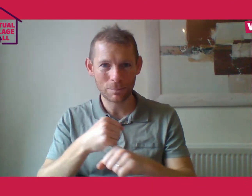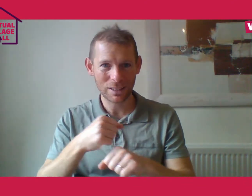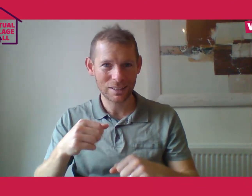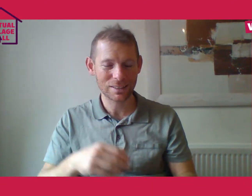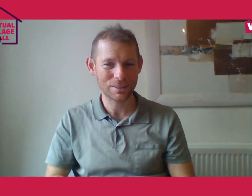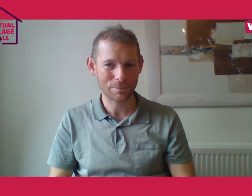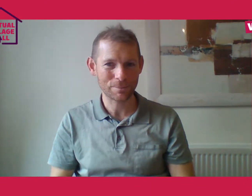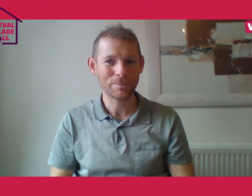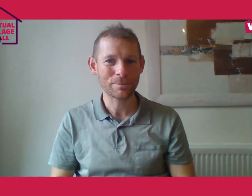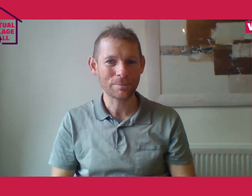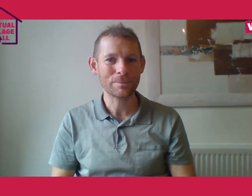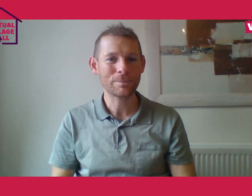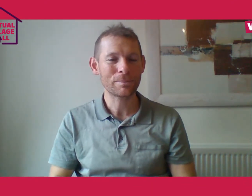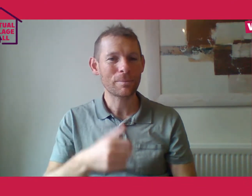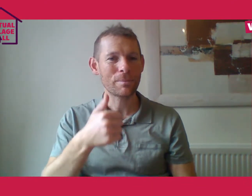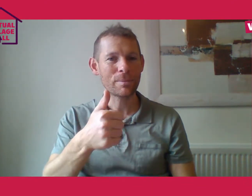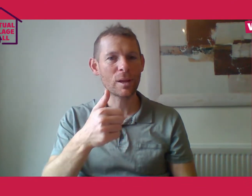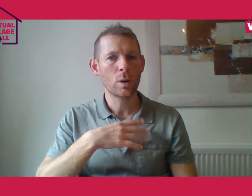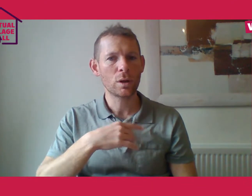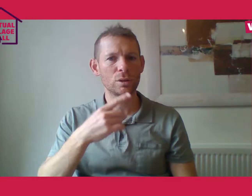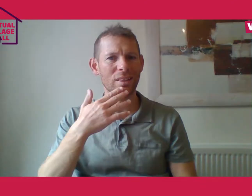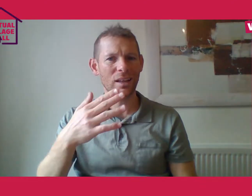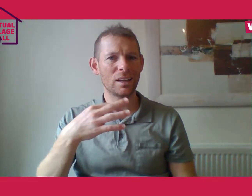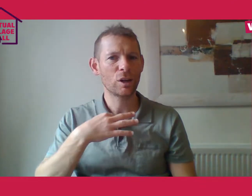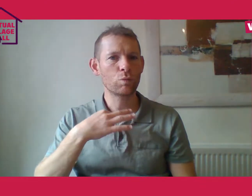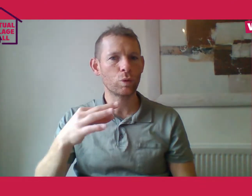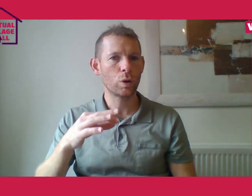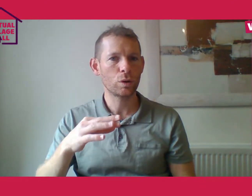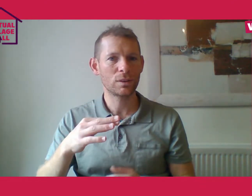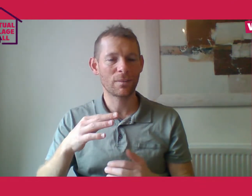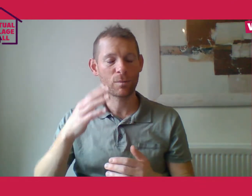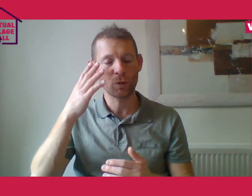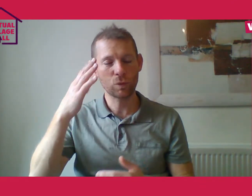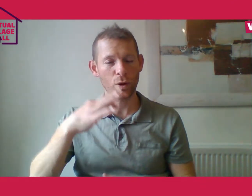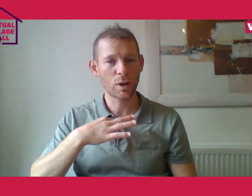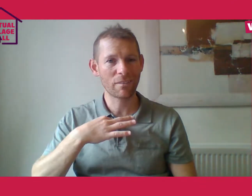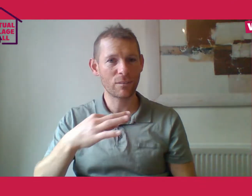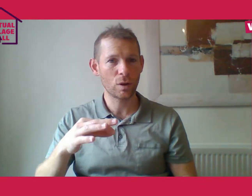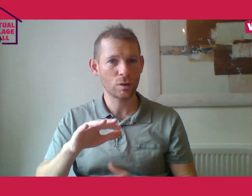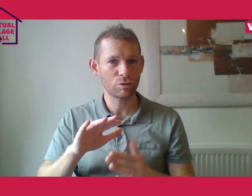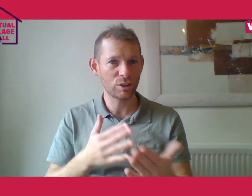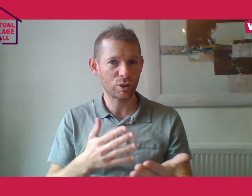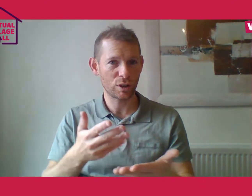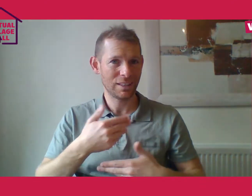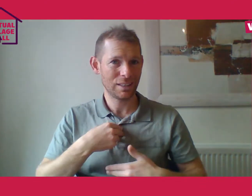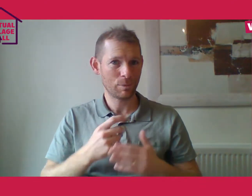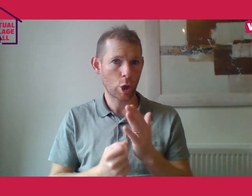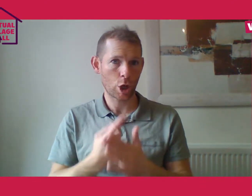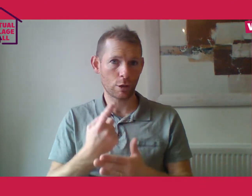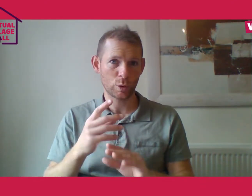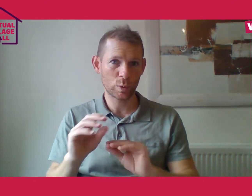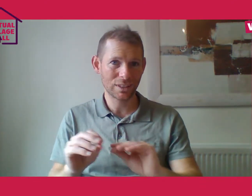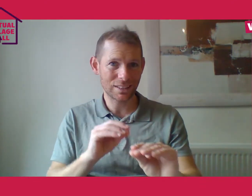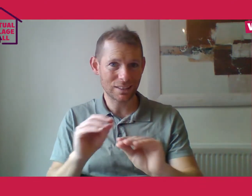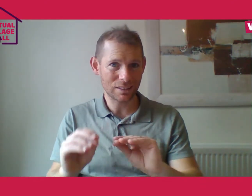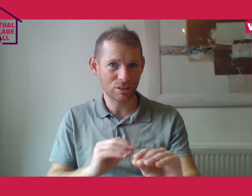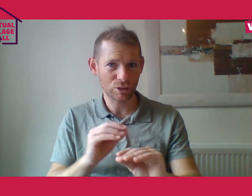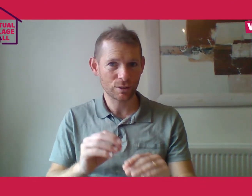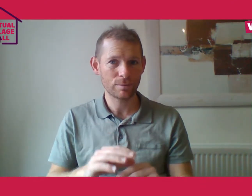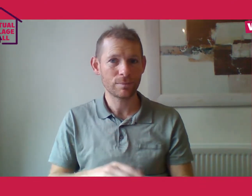watching. And hopefully you have some signs relevant to Mindspace. Thank you, as always, to the Royal Voluntary Service for